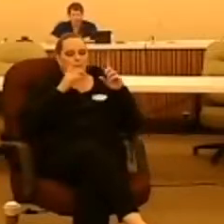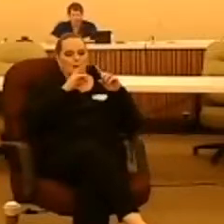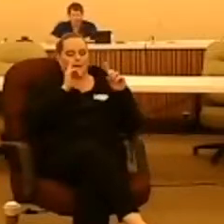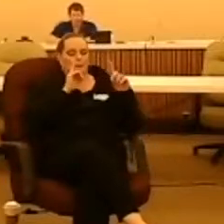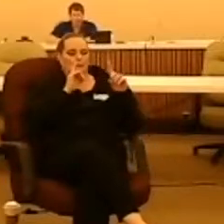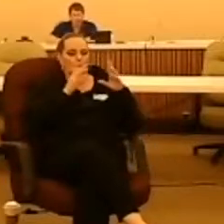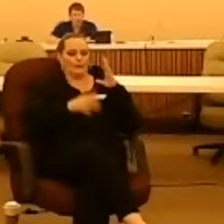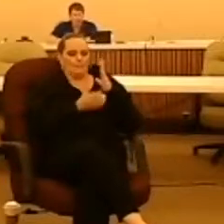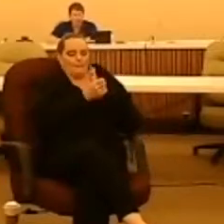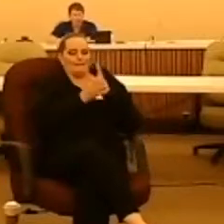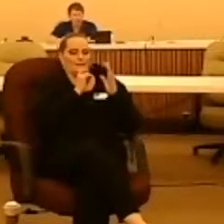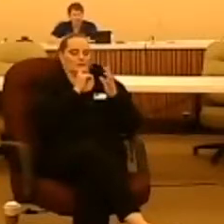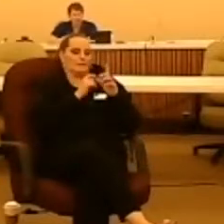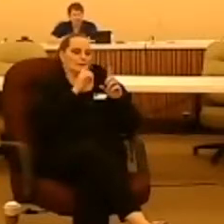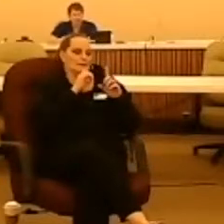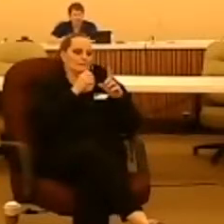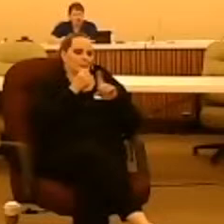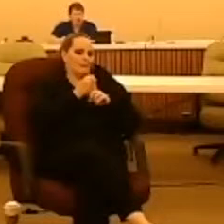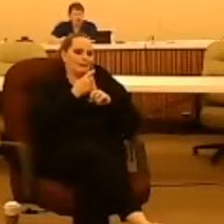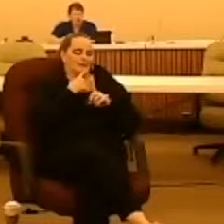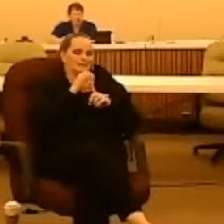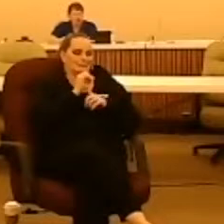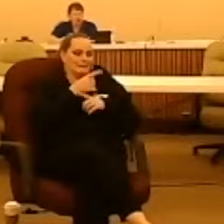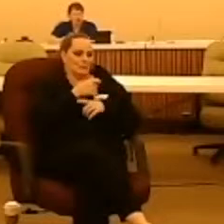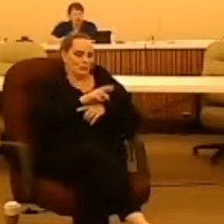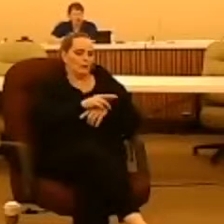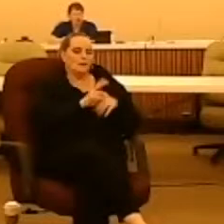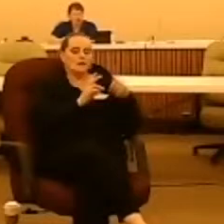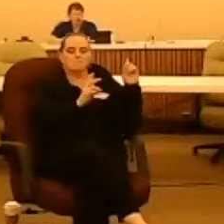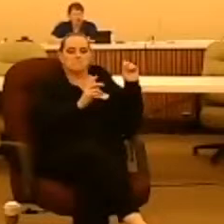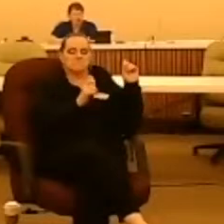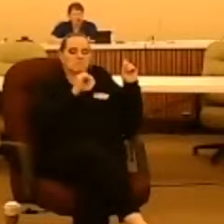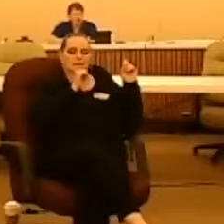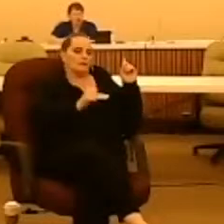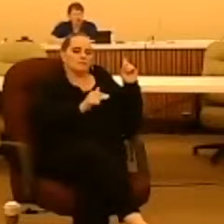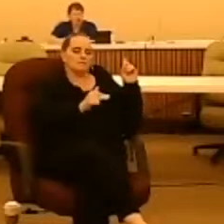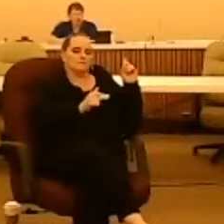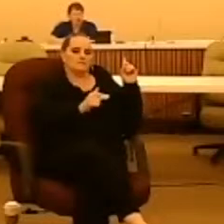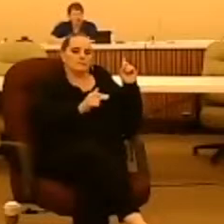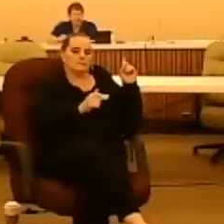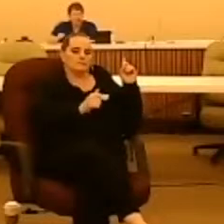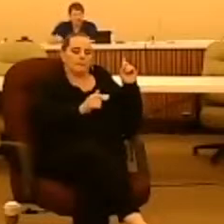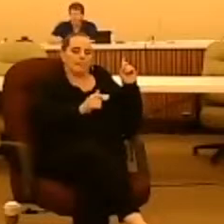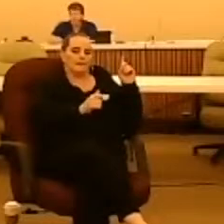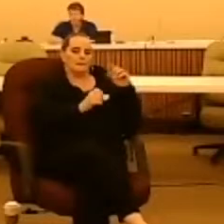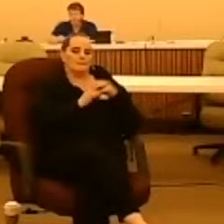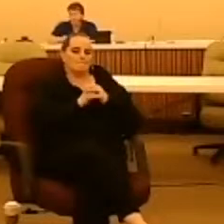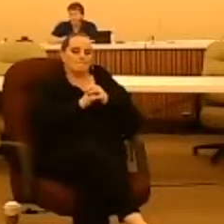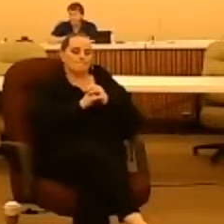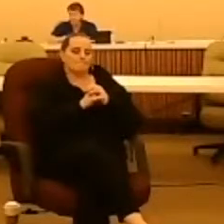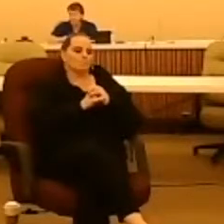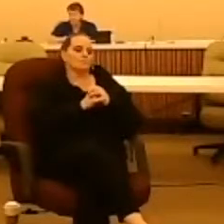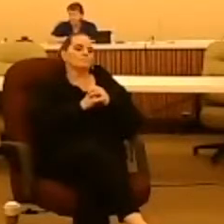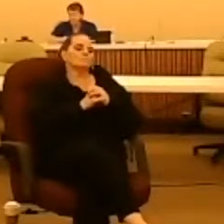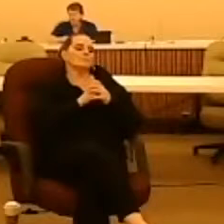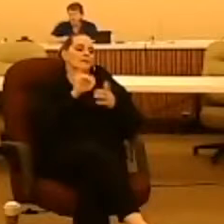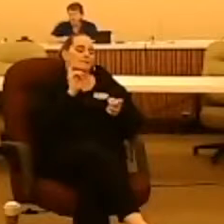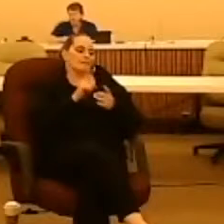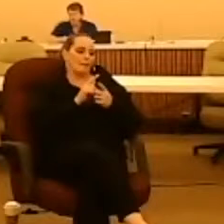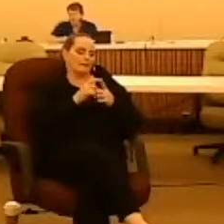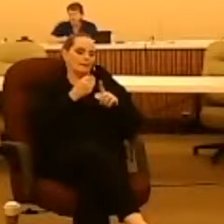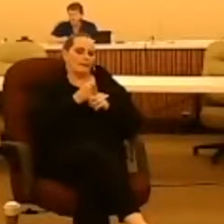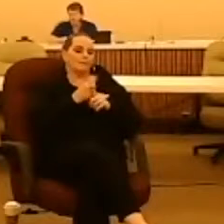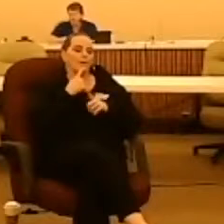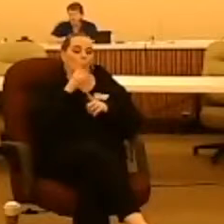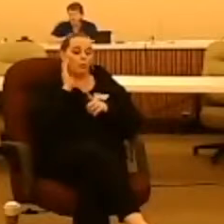It doesn't, since it's a less restrictive than the current, in other words, less impact than the current seeker, but it